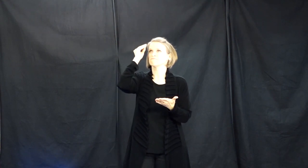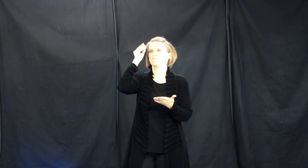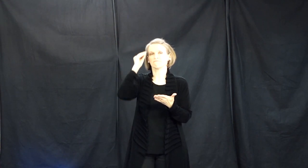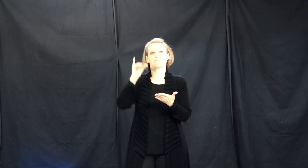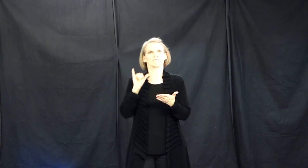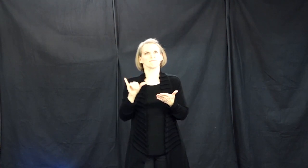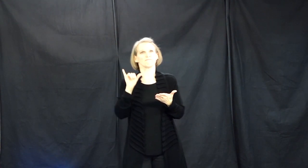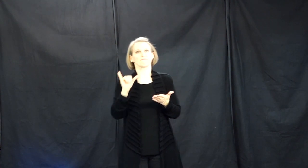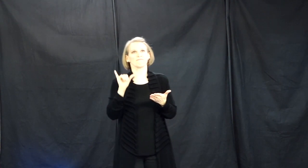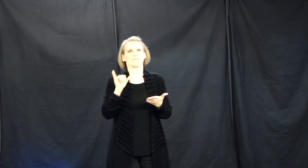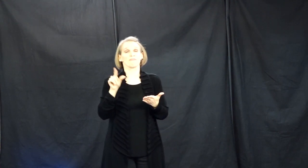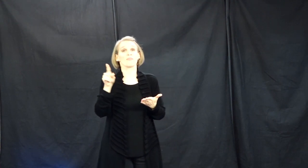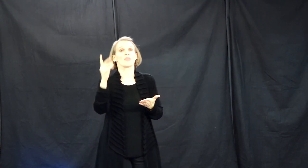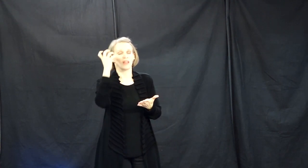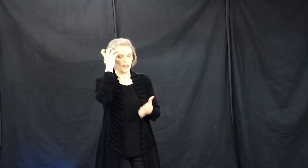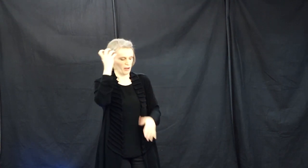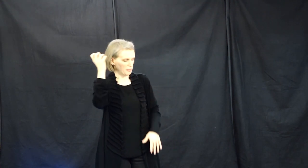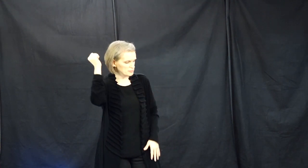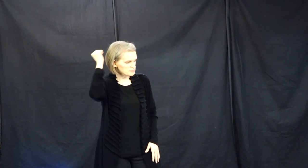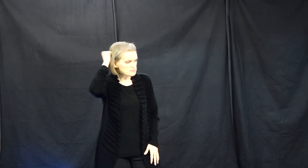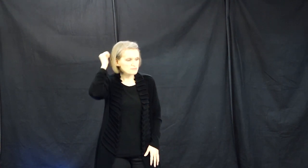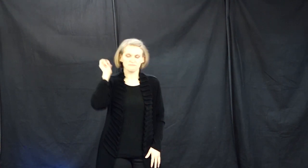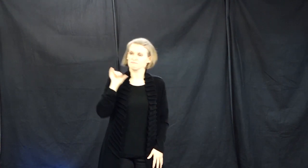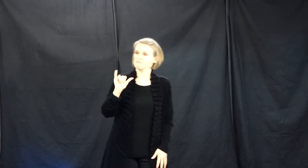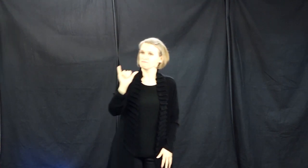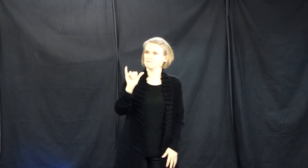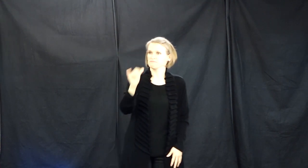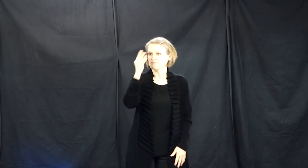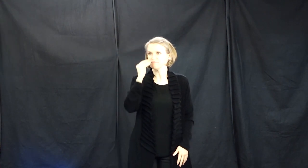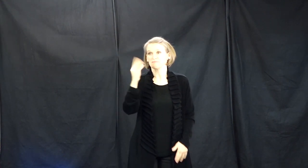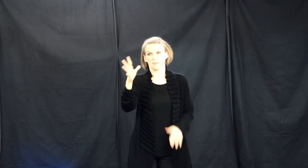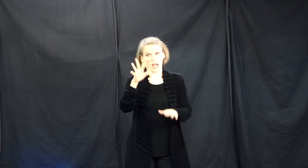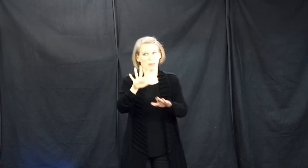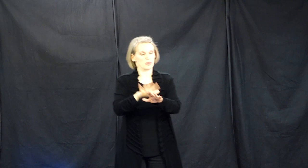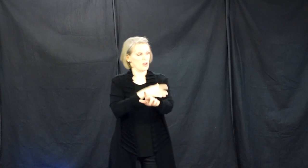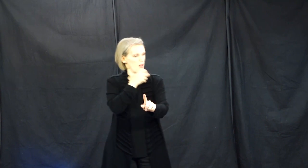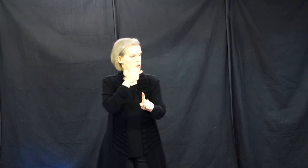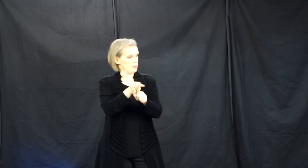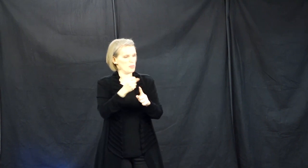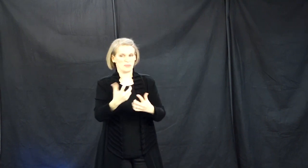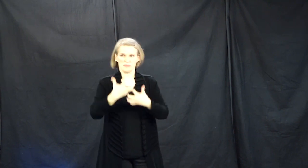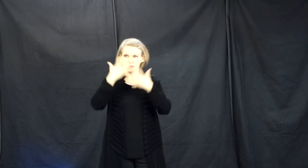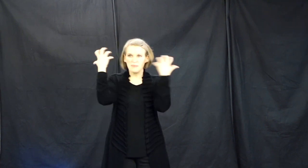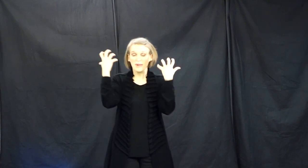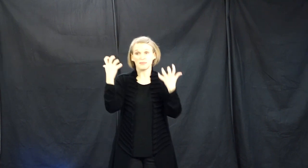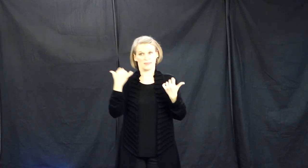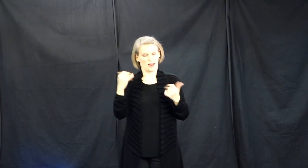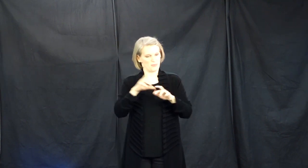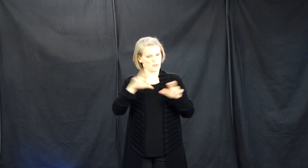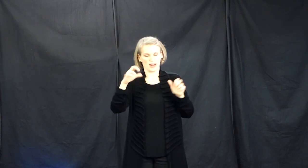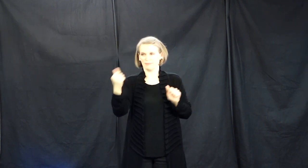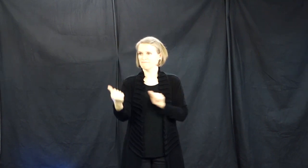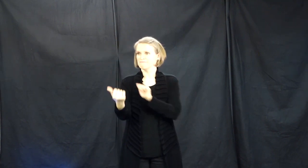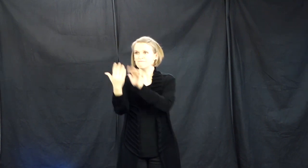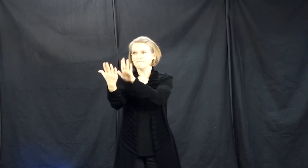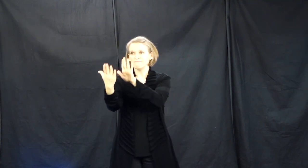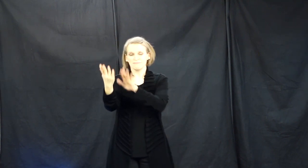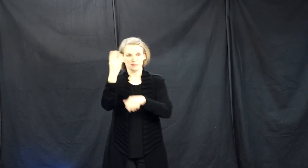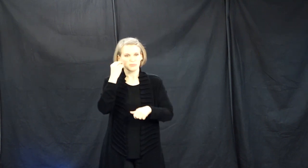Dear Alexander, I am slow to anger, but I toe the line as As I reckon with